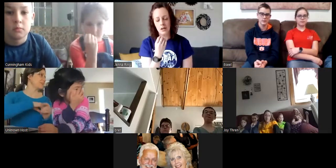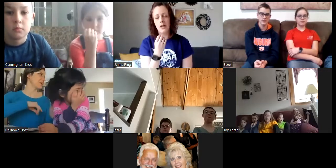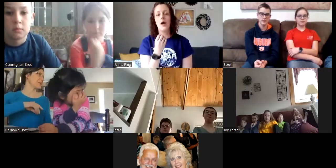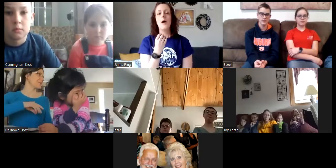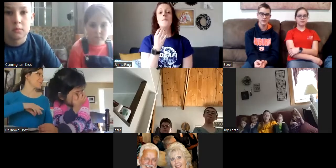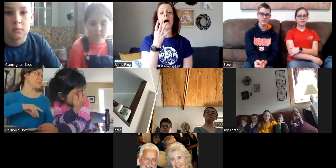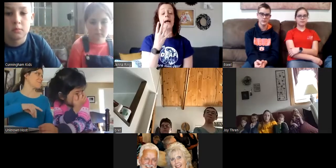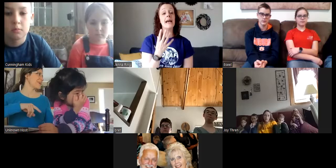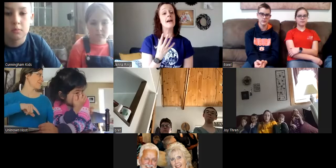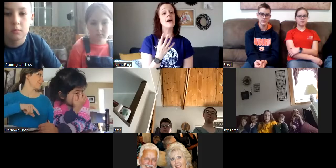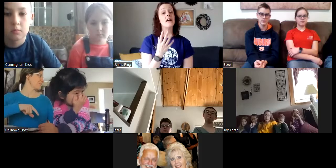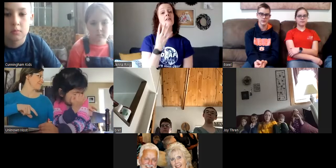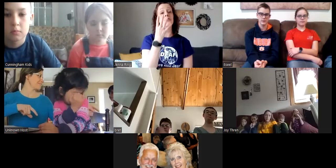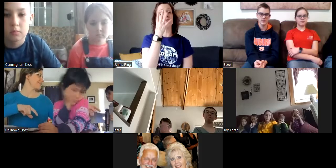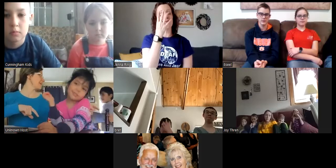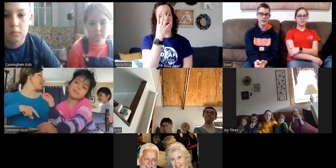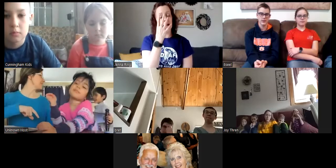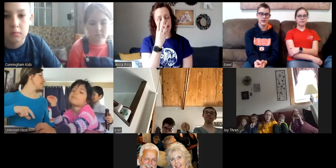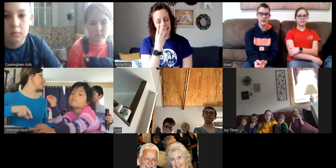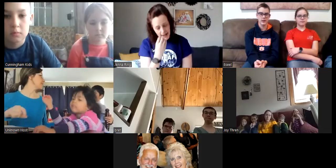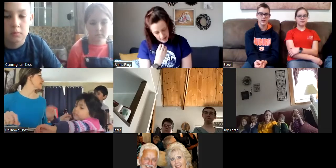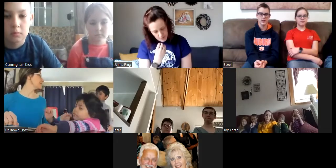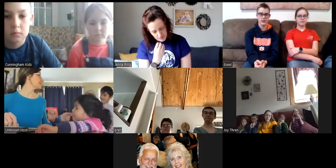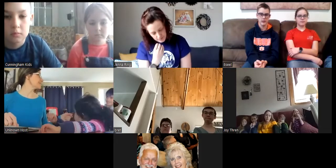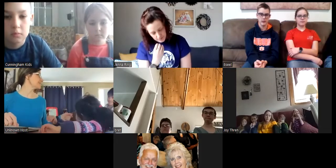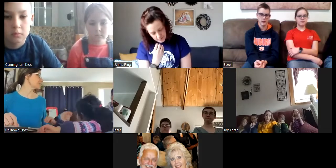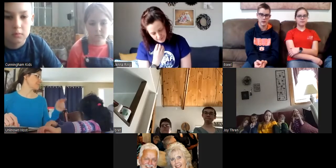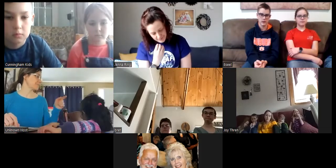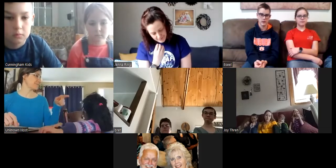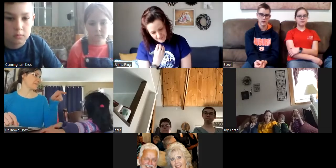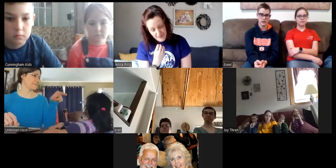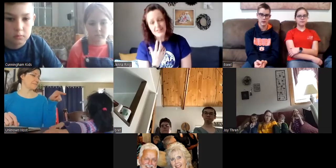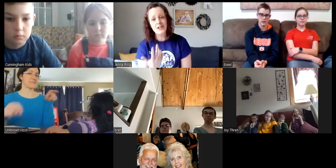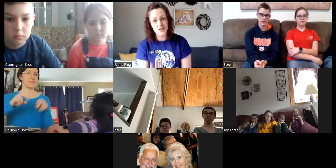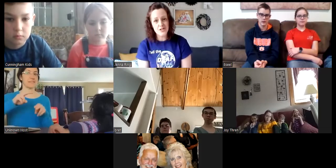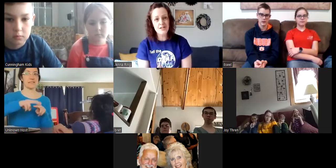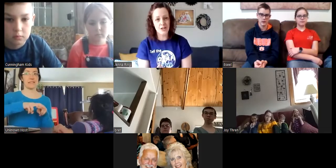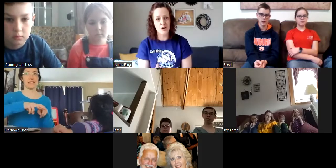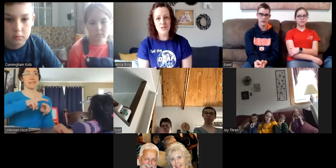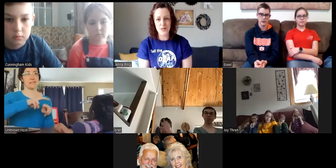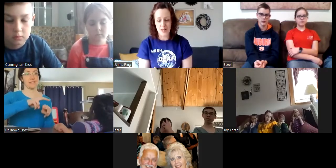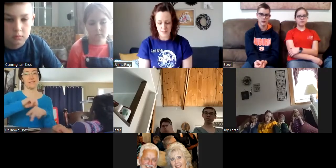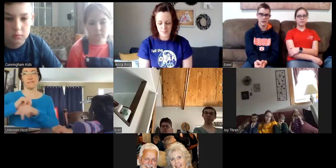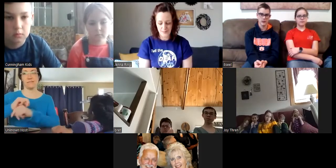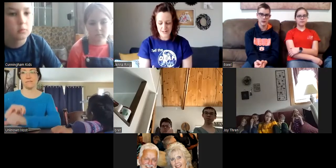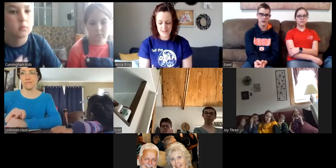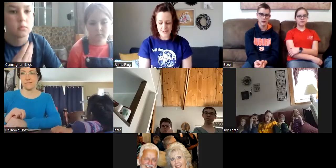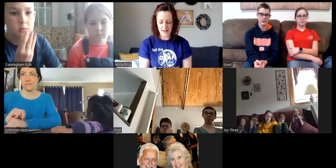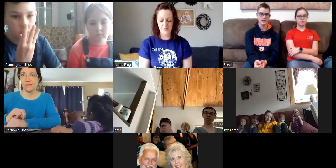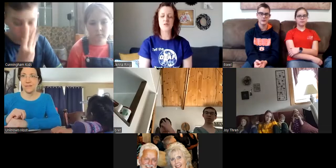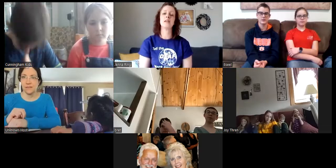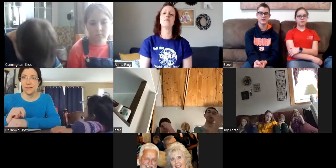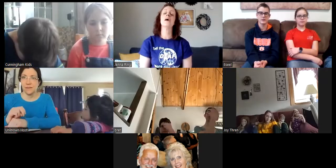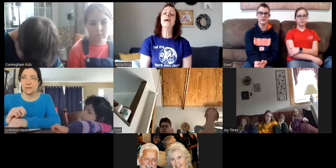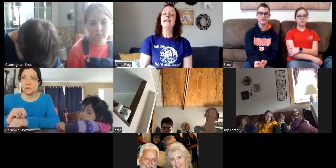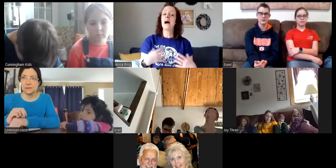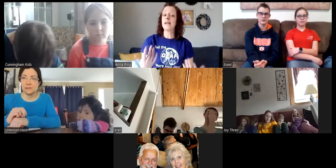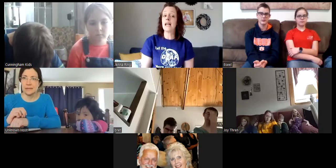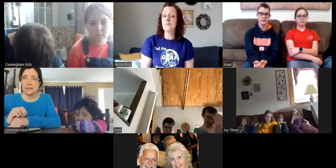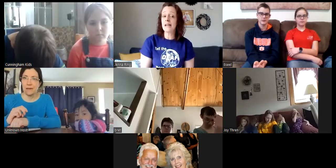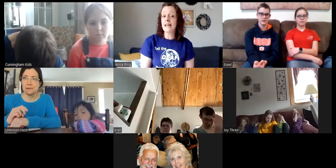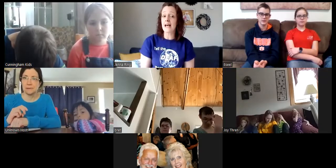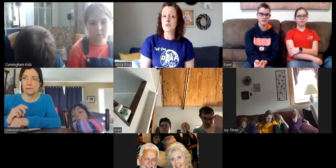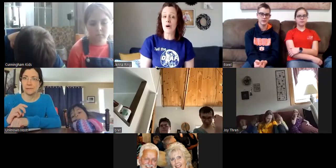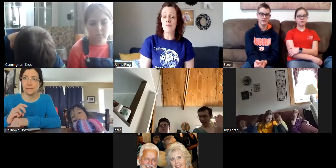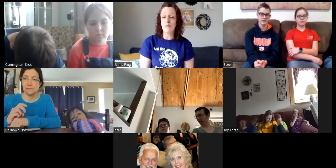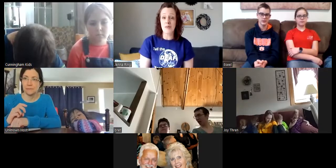just gonna, but if you drag it down, then you're asleep. It's the sign for sleep. Now,